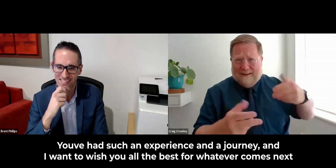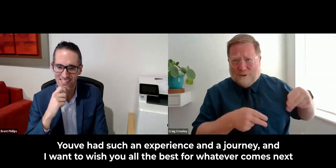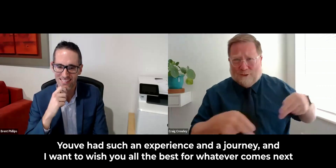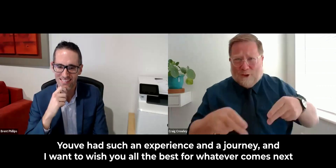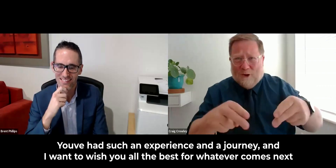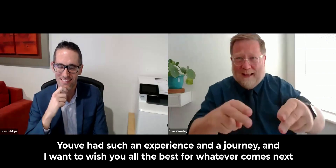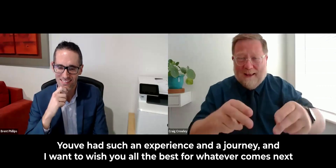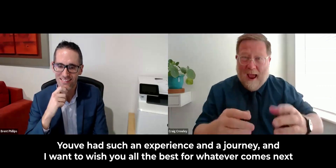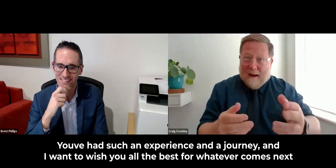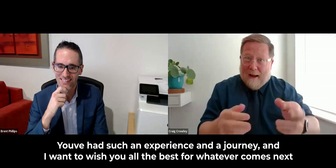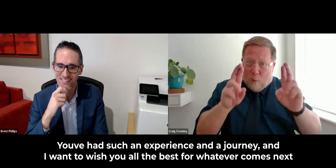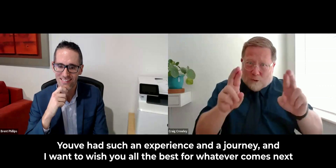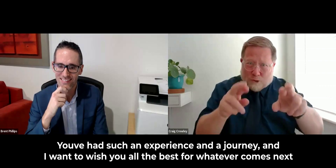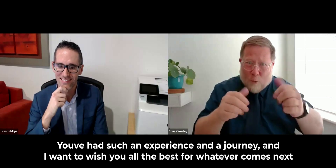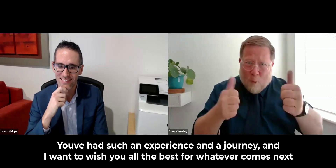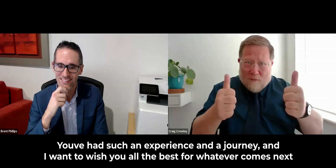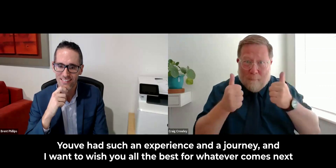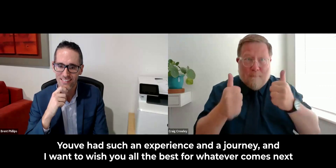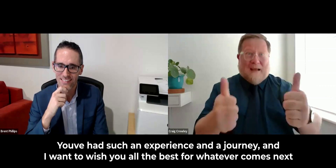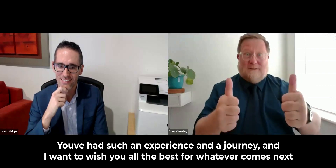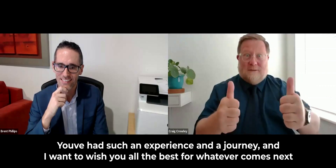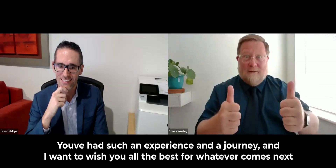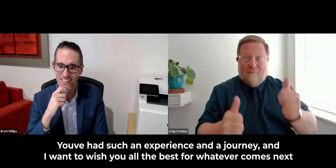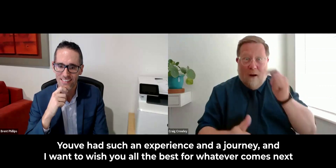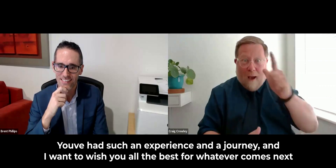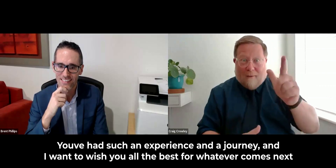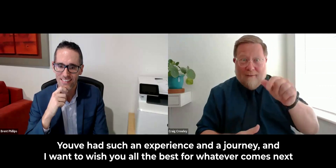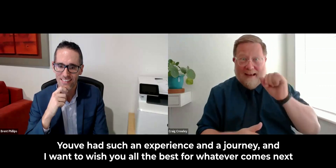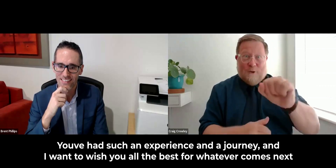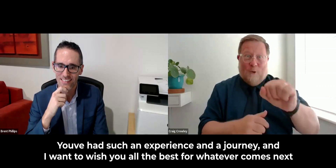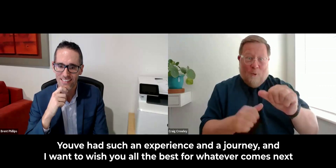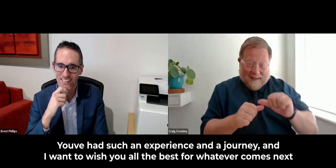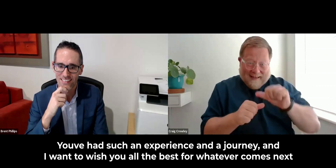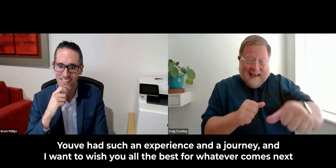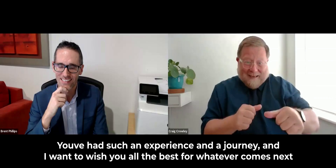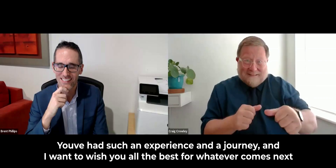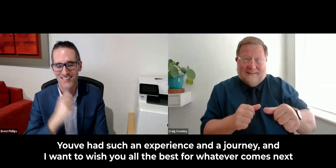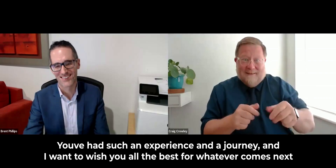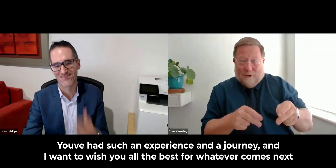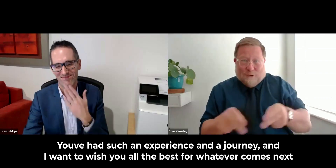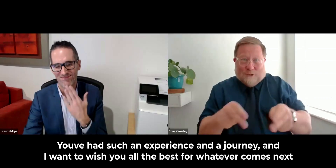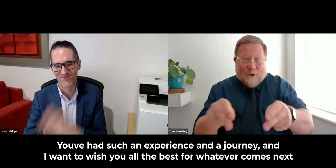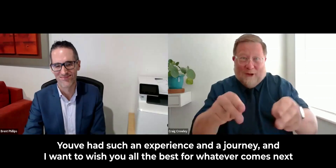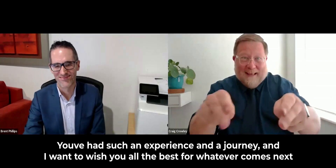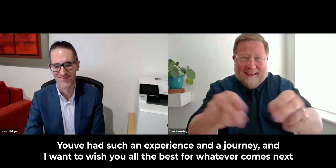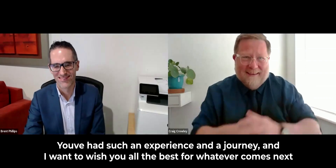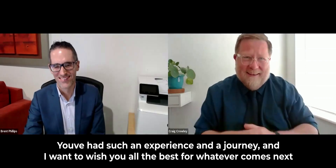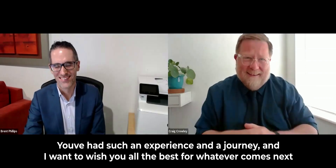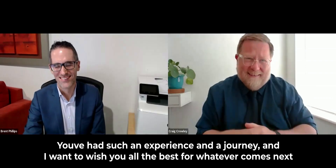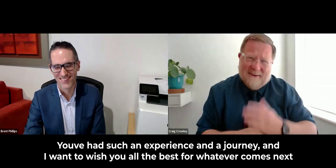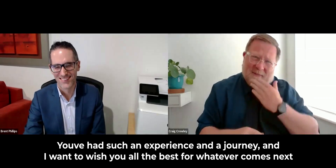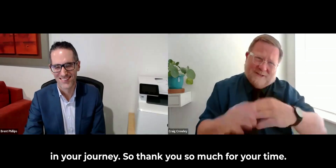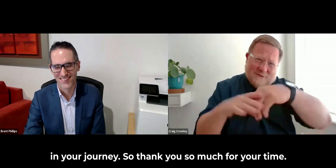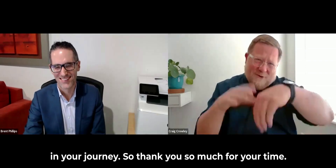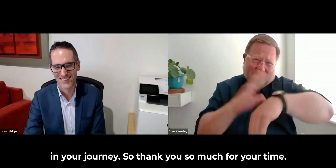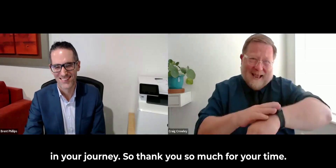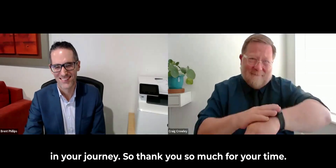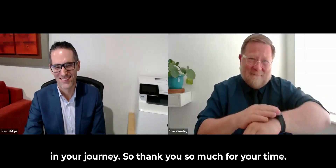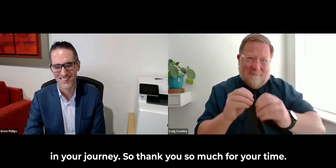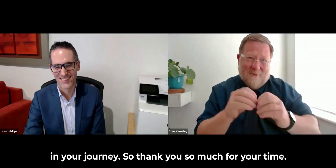had such an experience and a journey, and I want to wish you all the best for whatever comes next in your journey. So